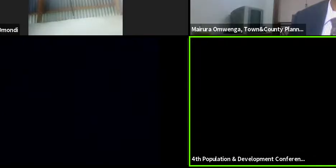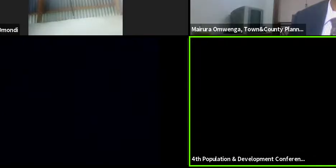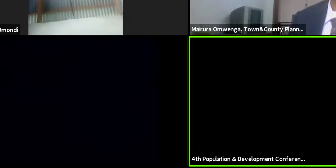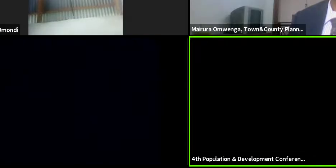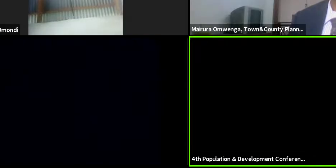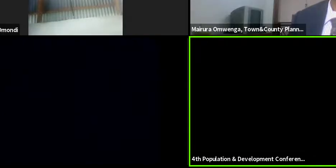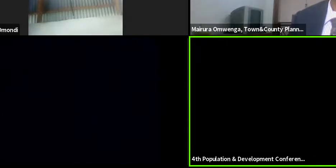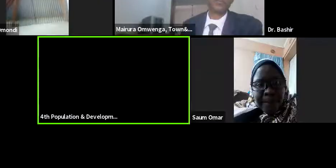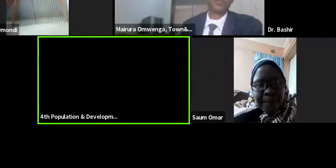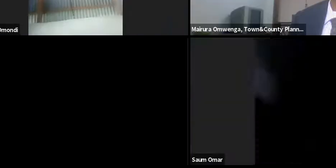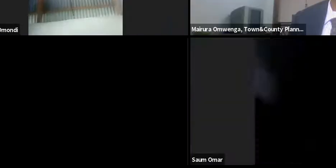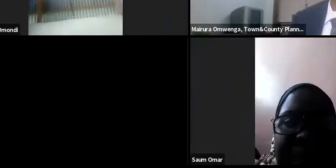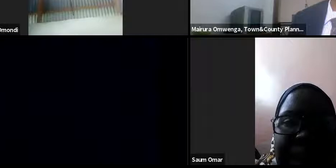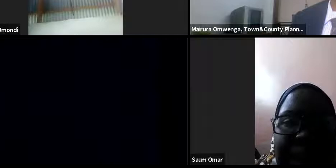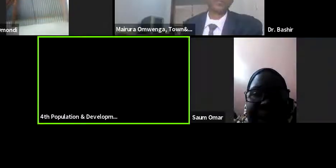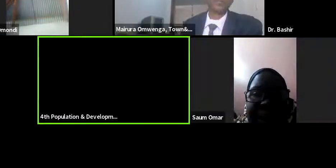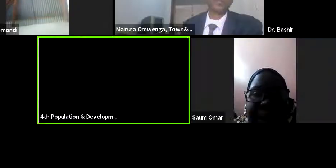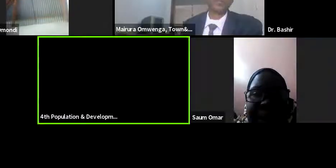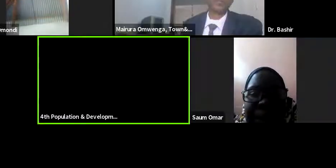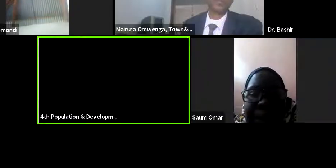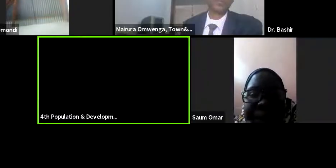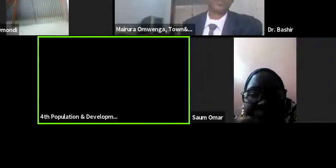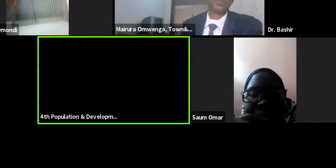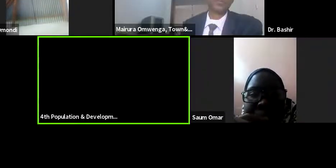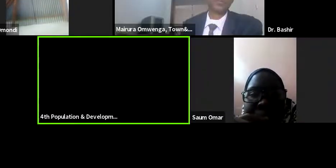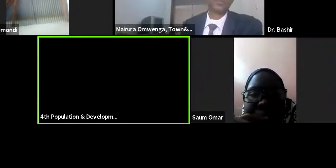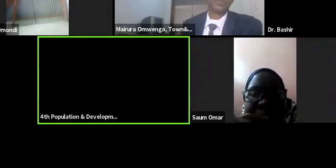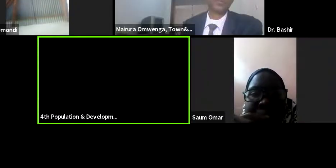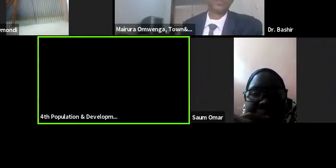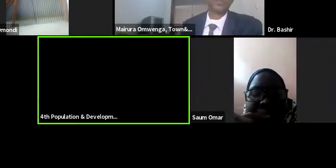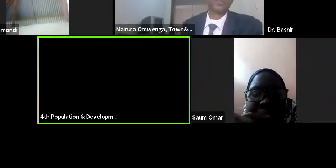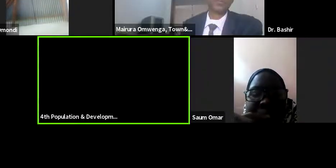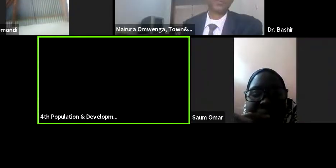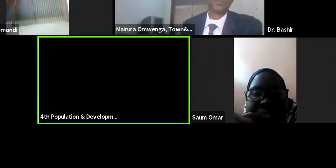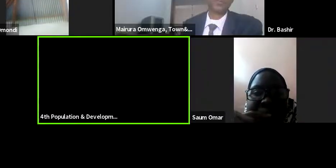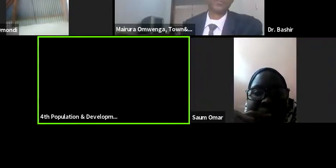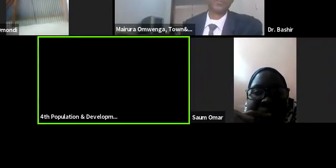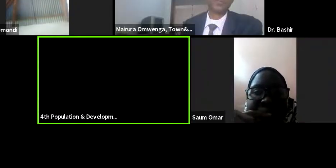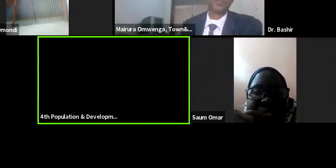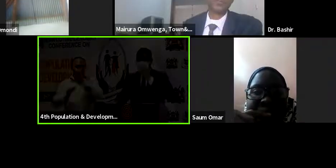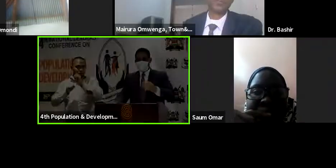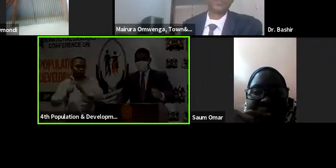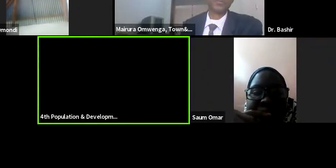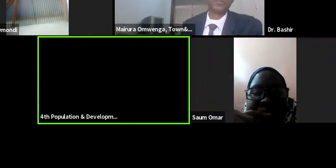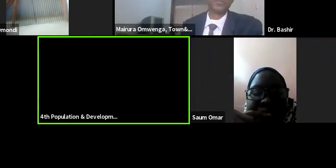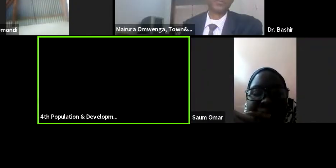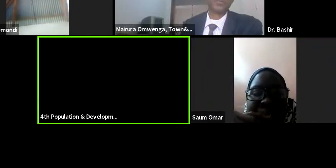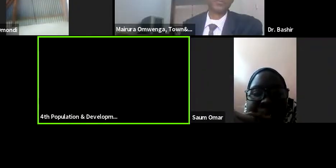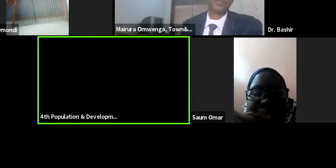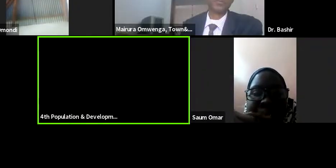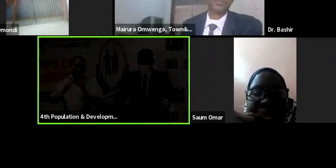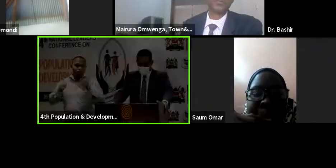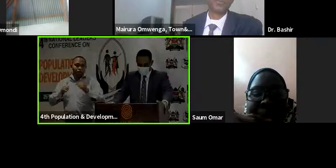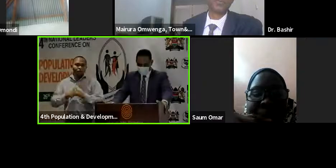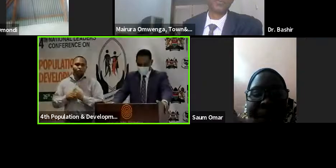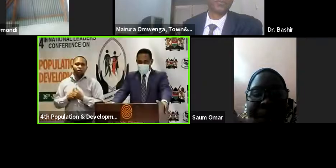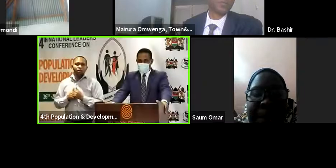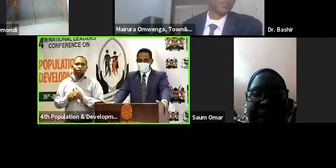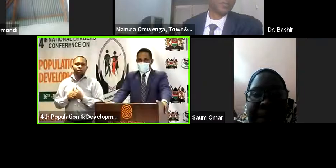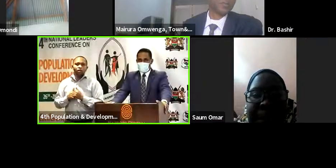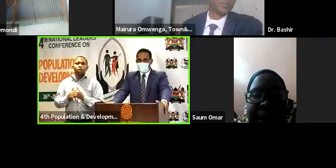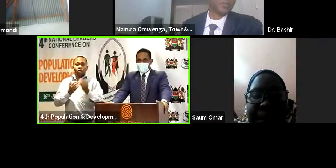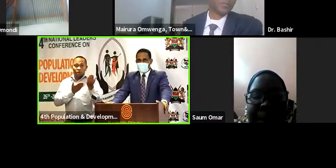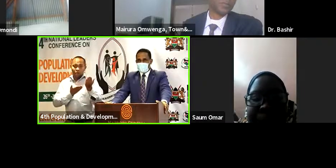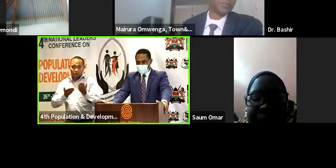much. We have tomorrow, and we're there for tomorrow. We have again areas I think where you can also do presentations and also you can contribute. So you're